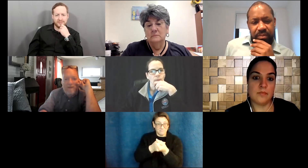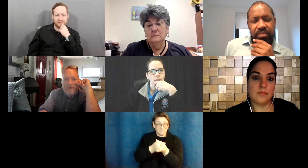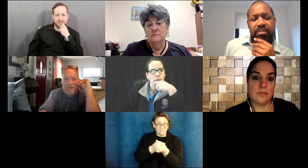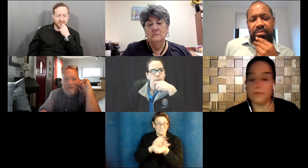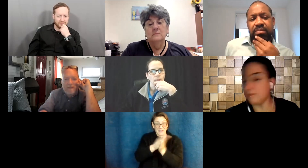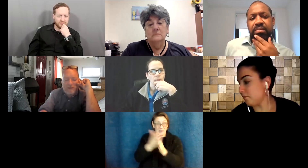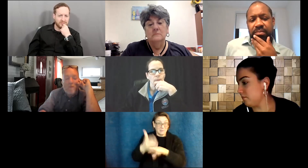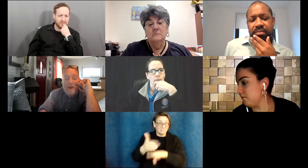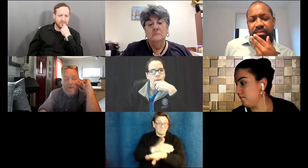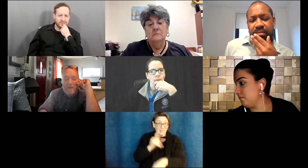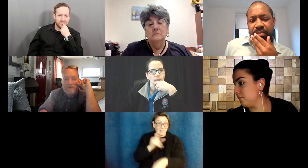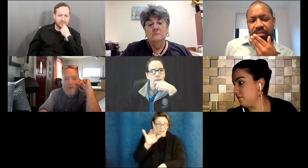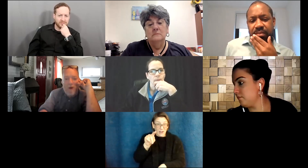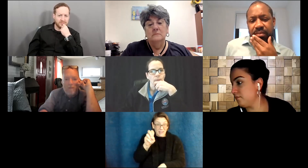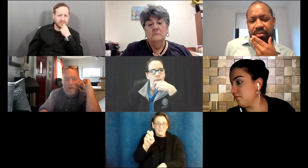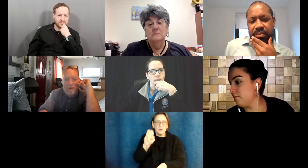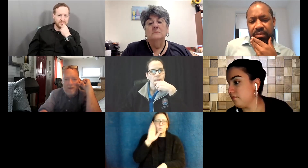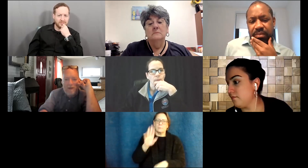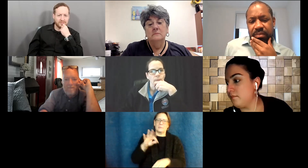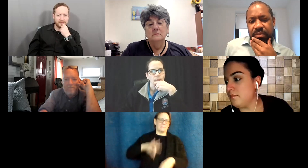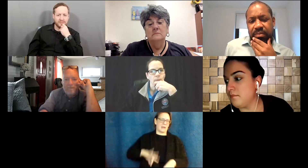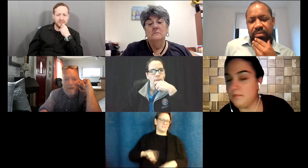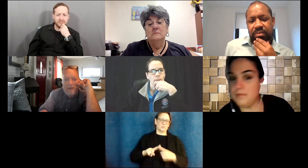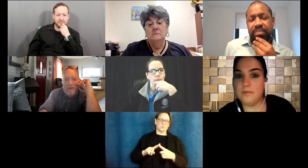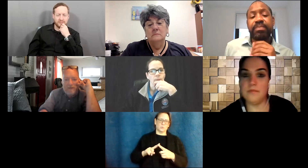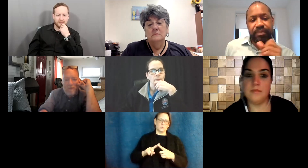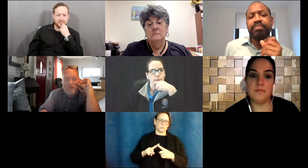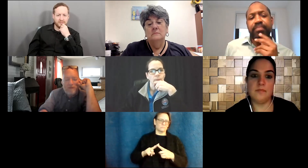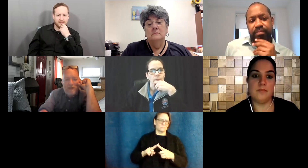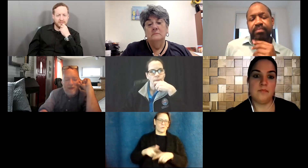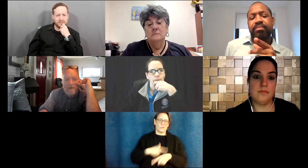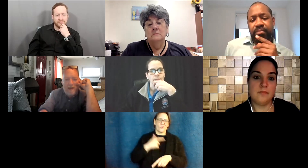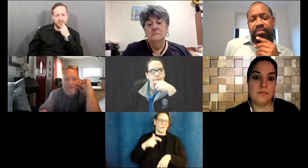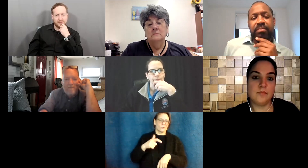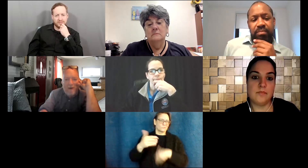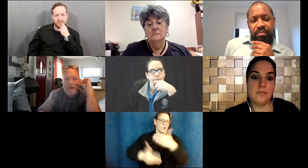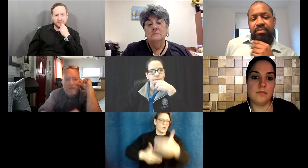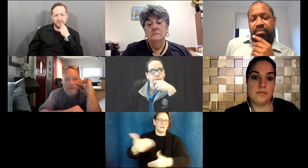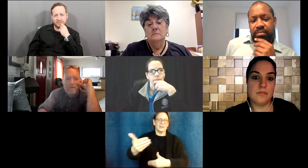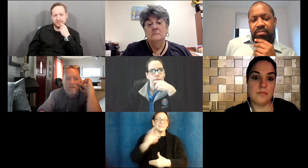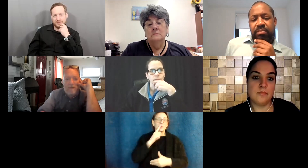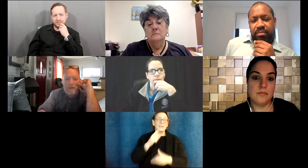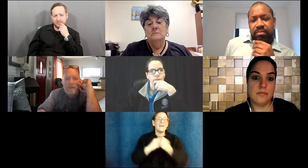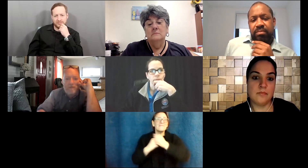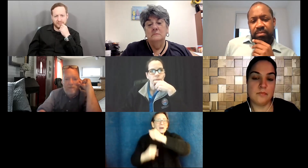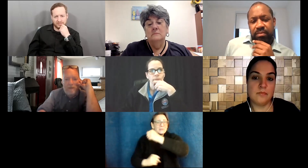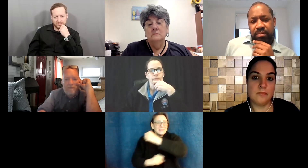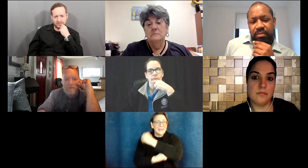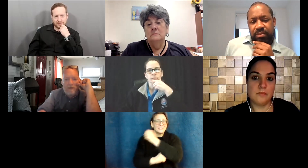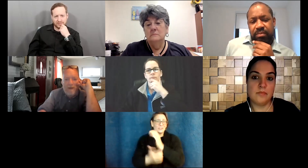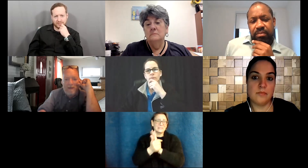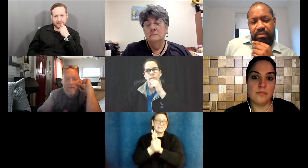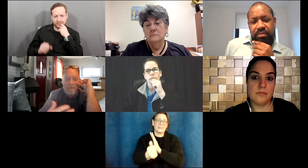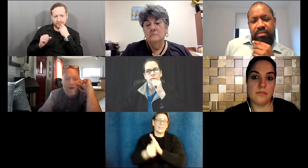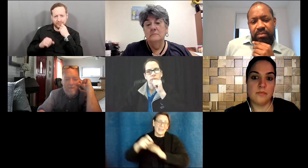just beneficial and so beneficial in the long run. It's almost a kind of a foundational issue,